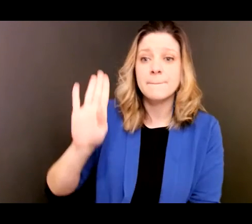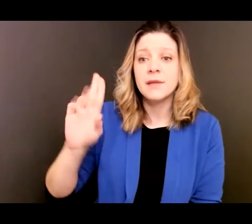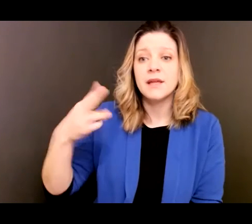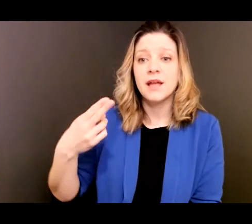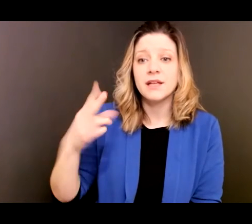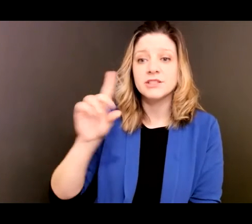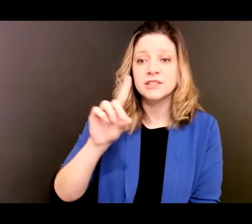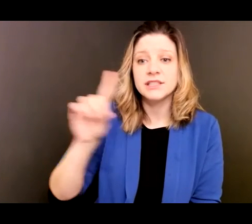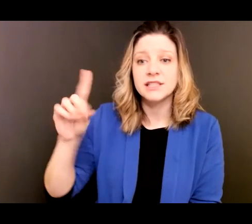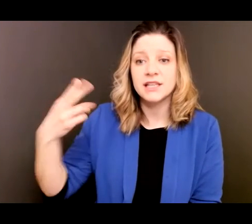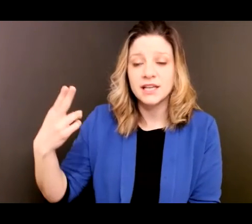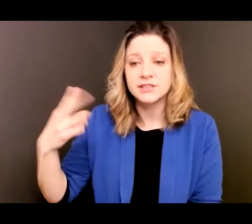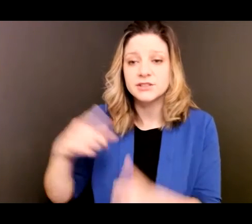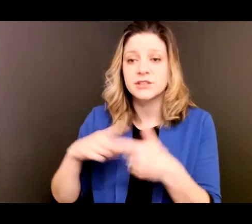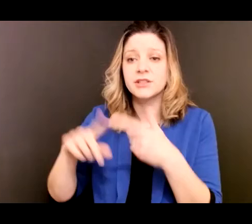the Department of Health,